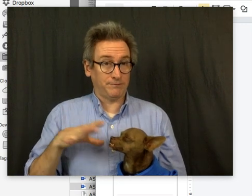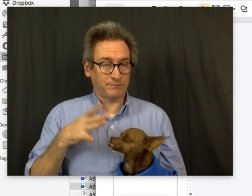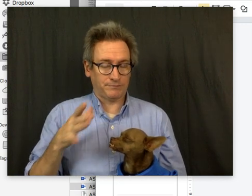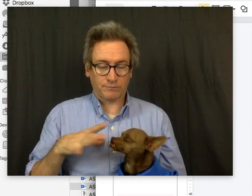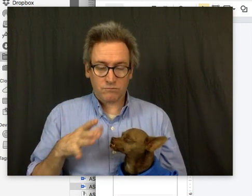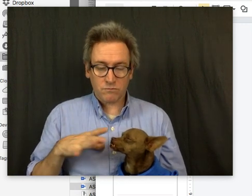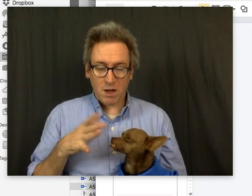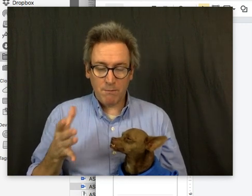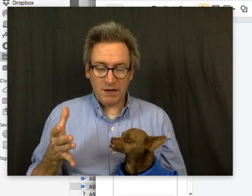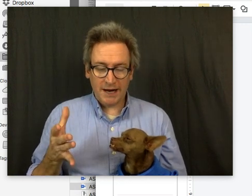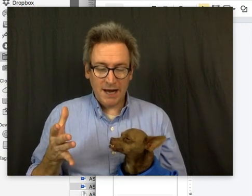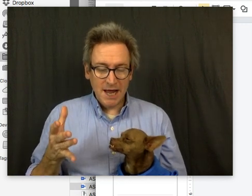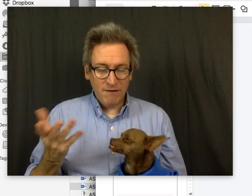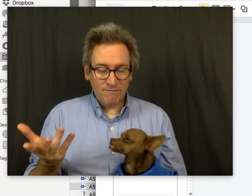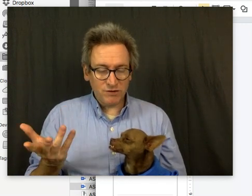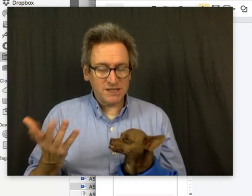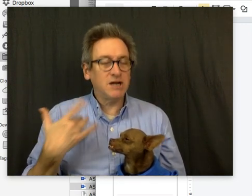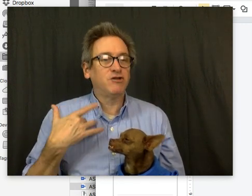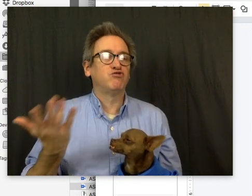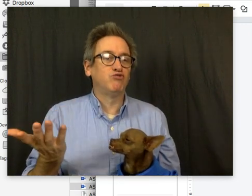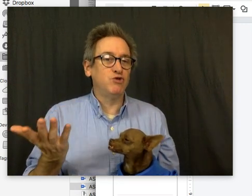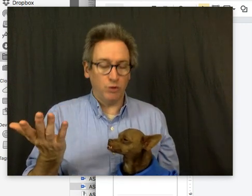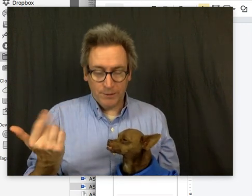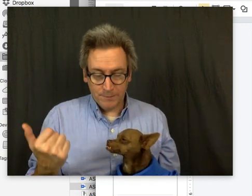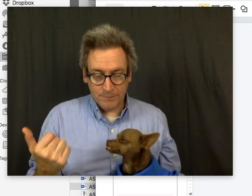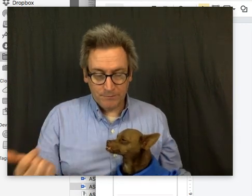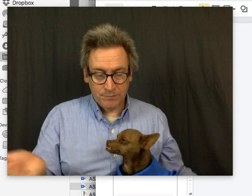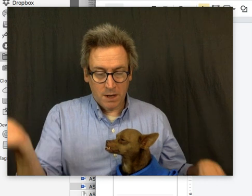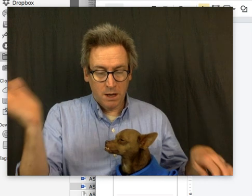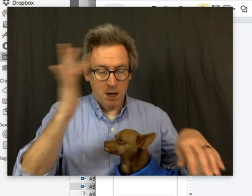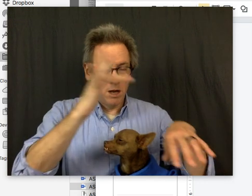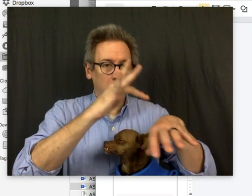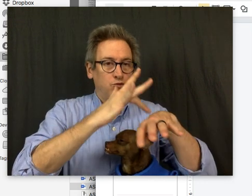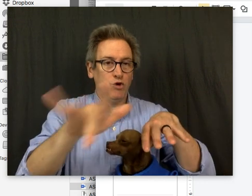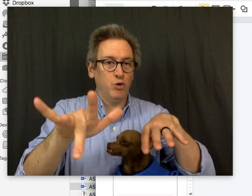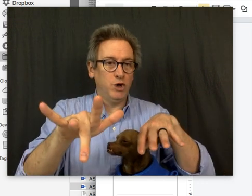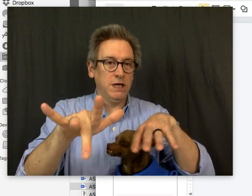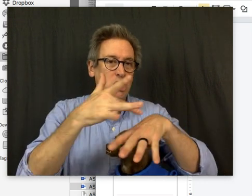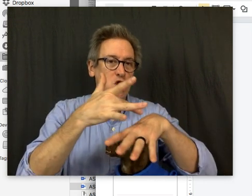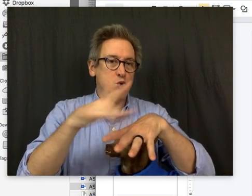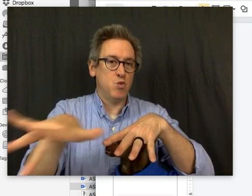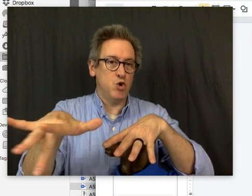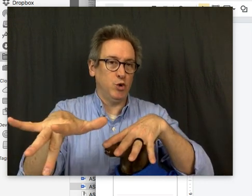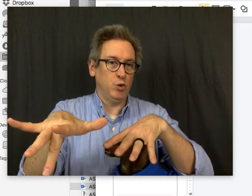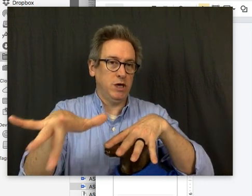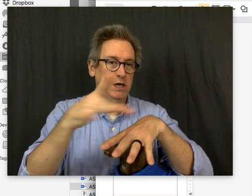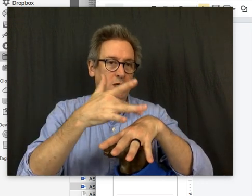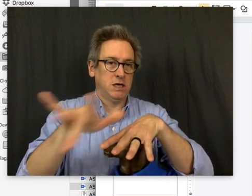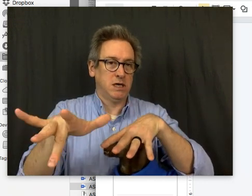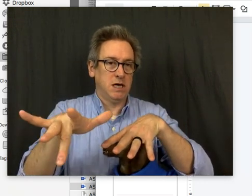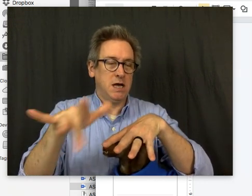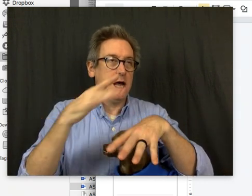right? Polite versus there's rude. Rude,